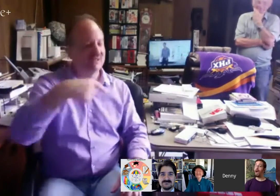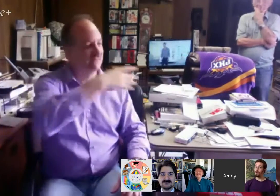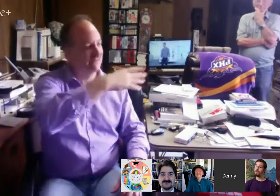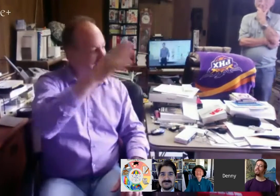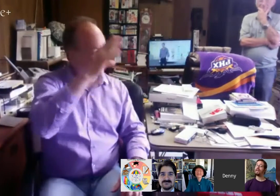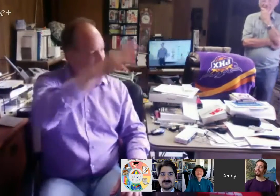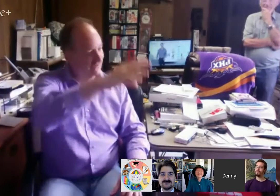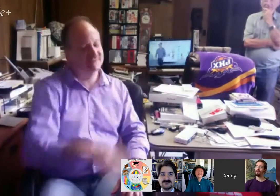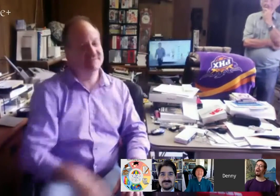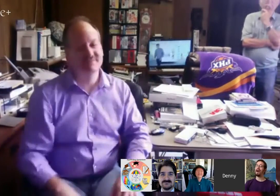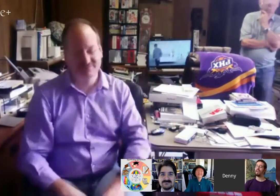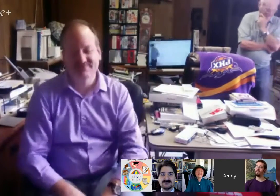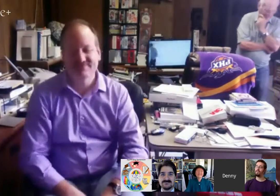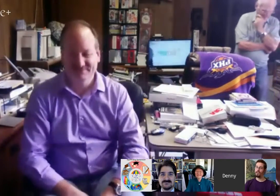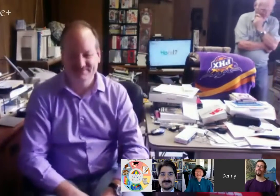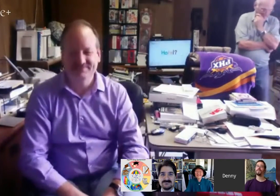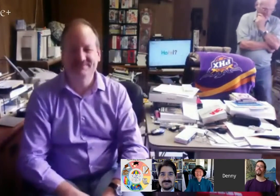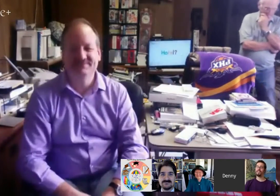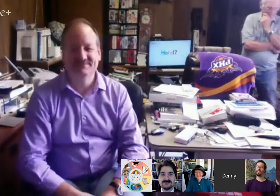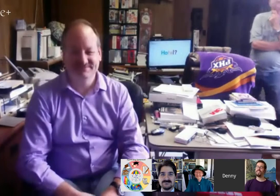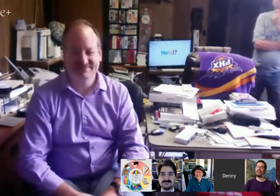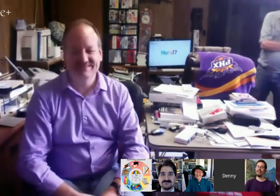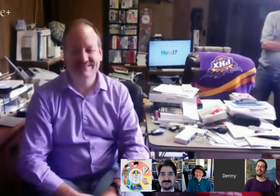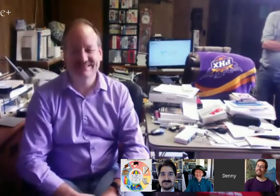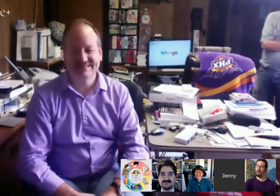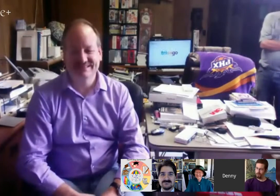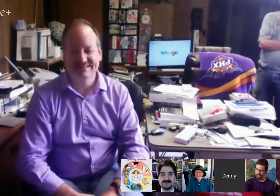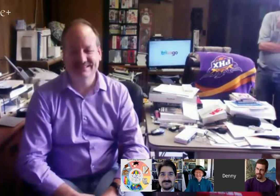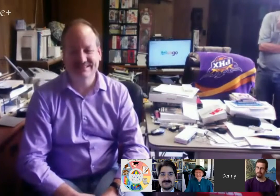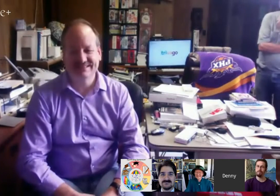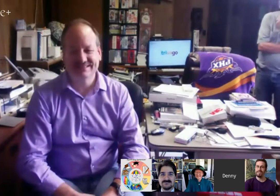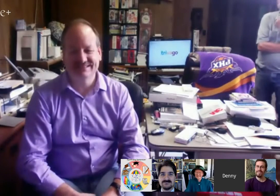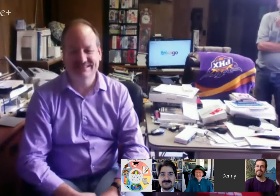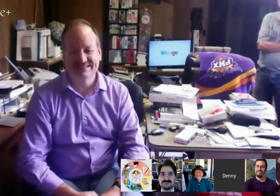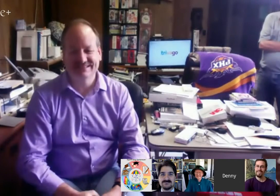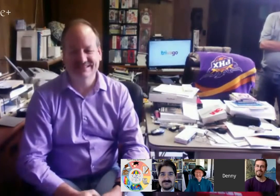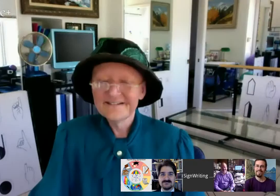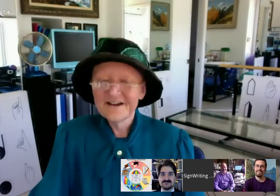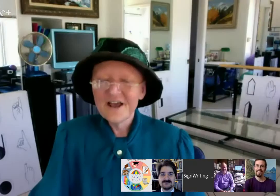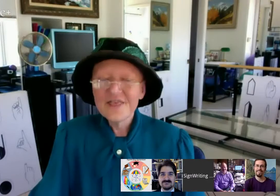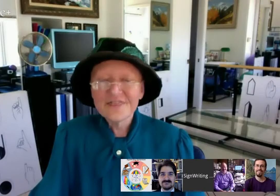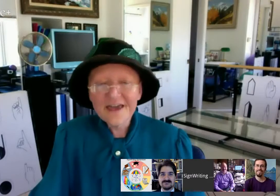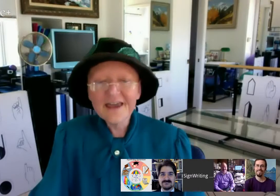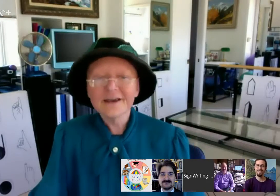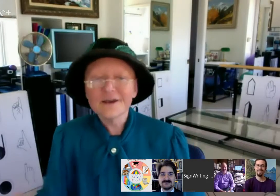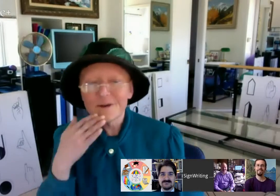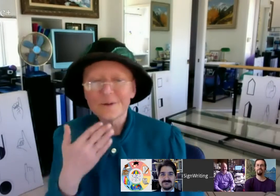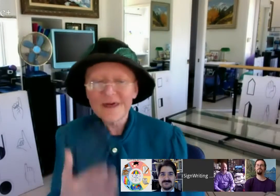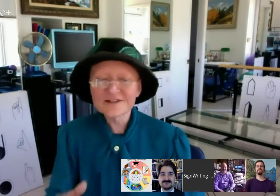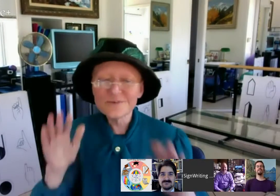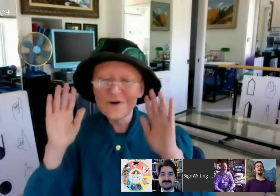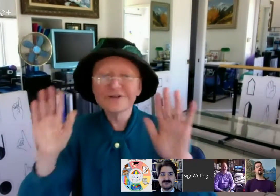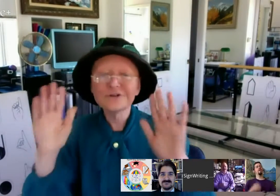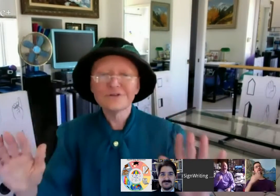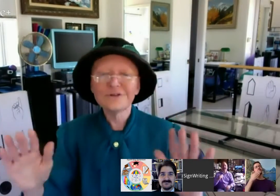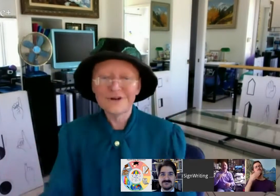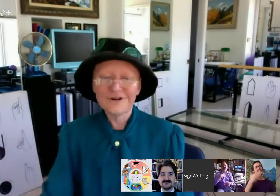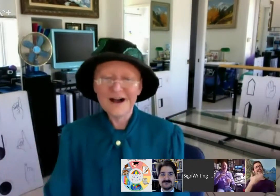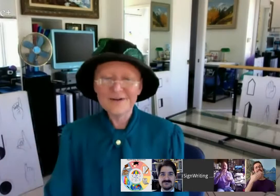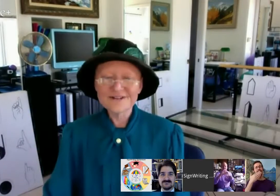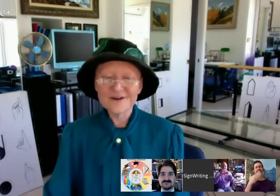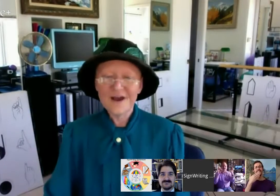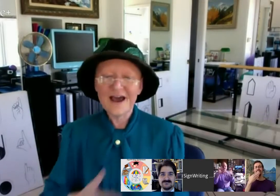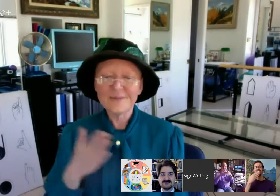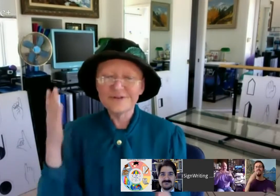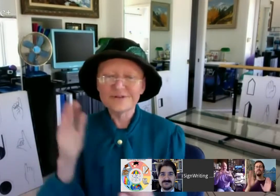So I will tell him hi for you, that you say hi. I would tell him. Thank you. That's